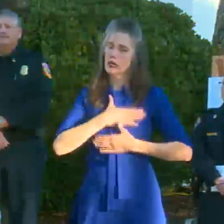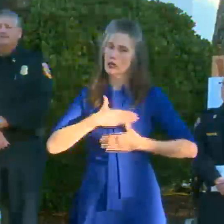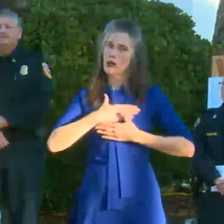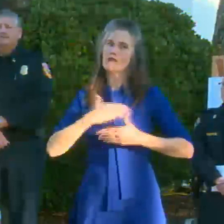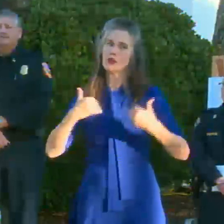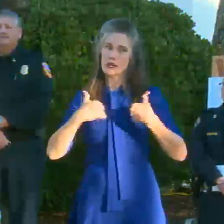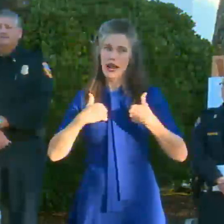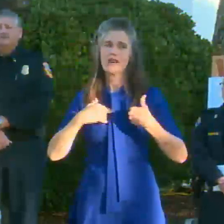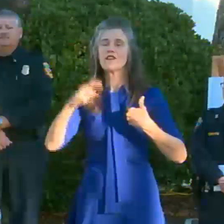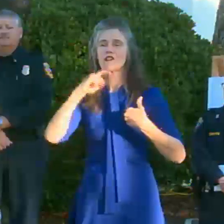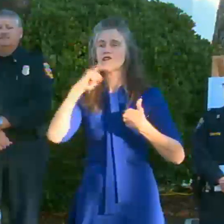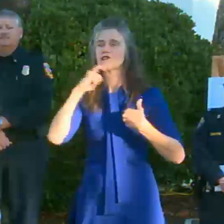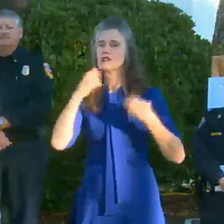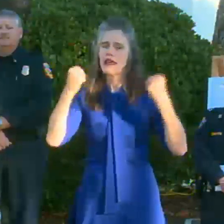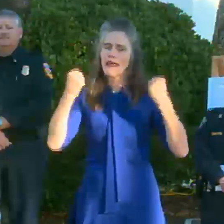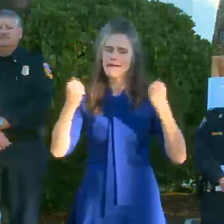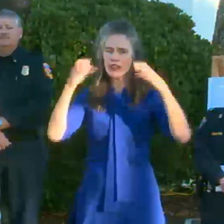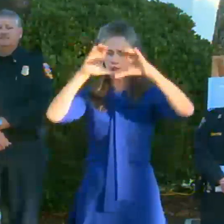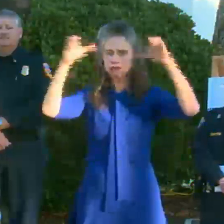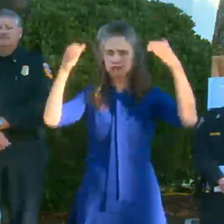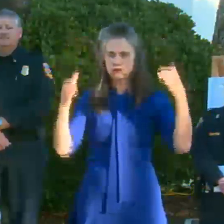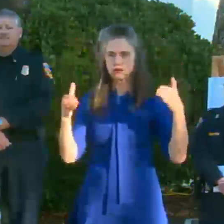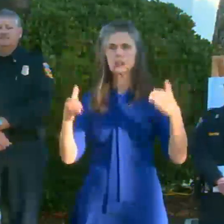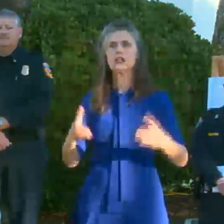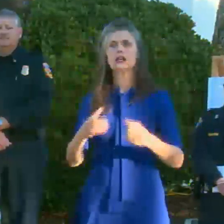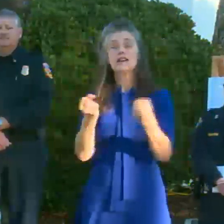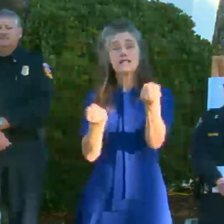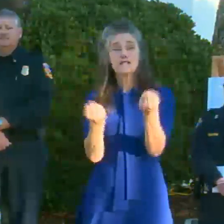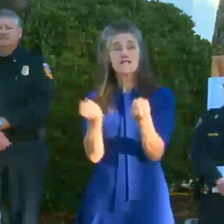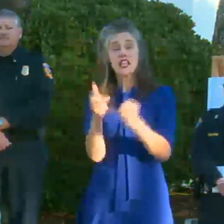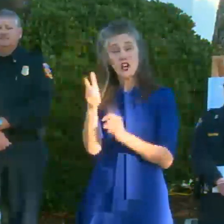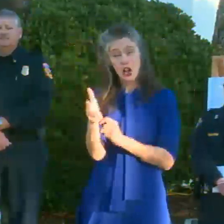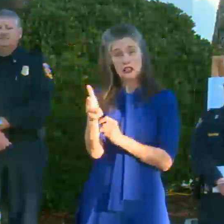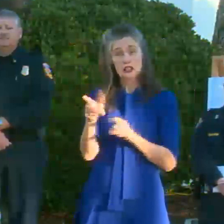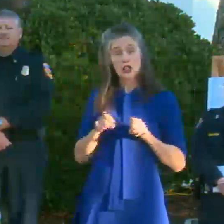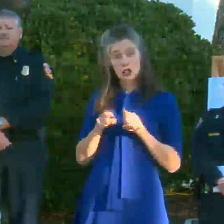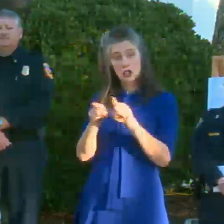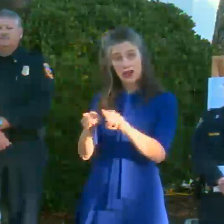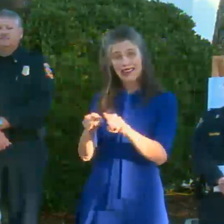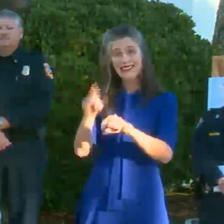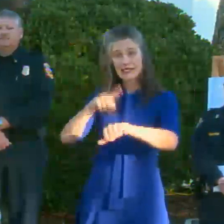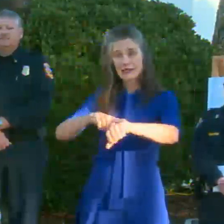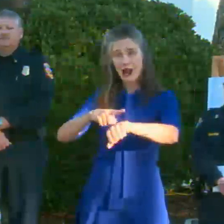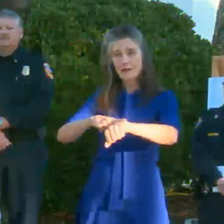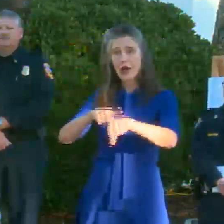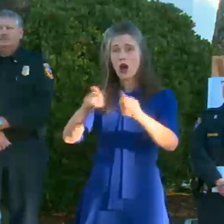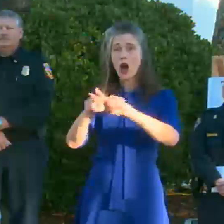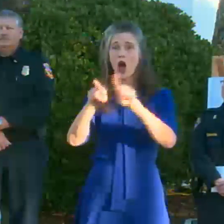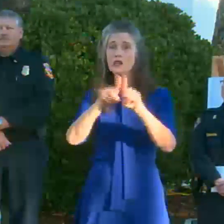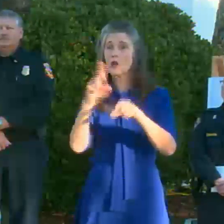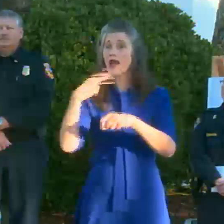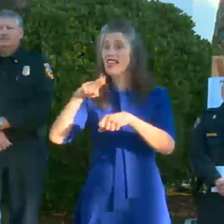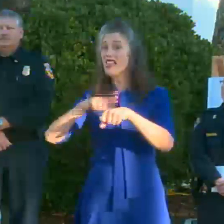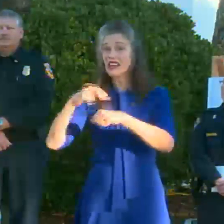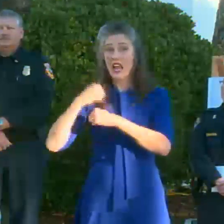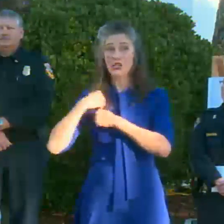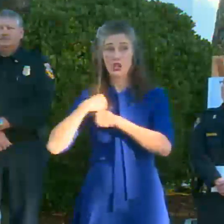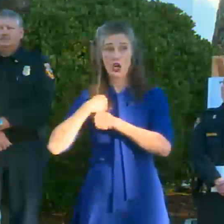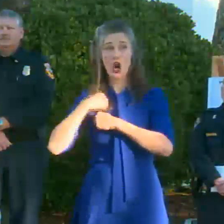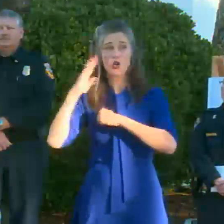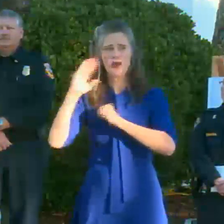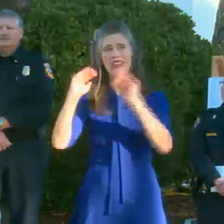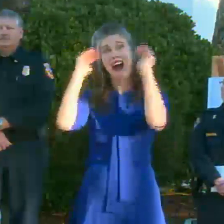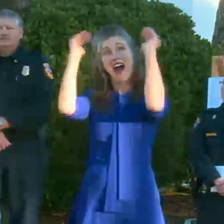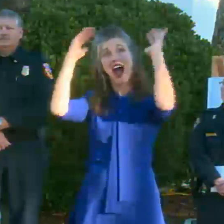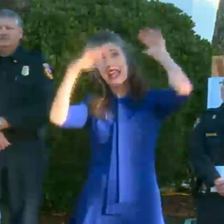this disaster. The National Guard vehicles, the large trucks with a high clearance, and our search and rescue vehicles have also been